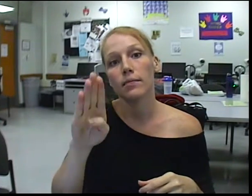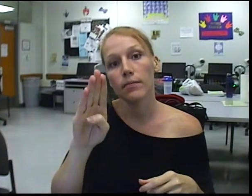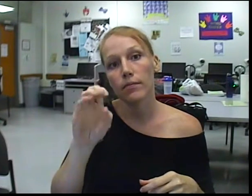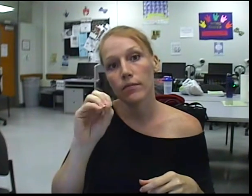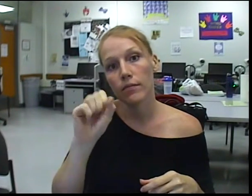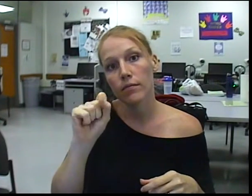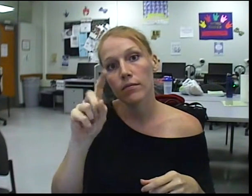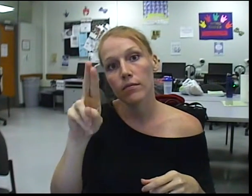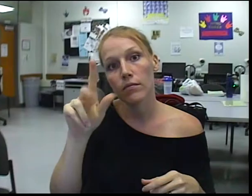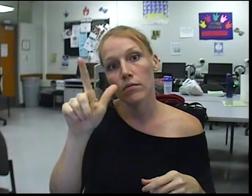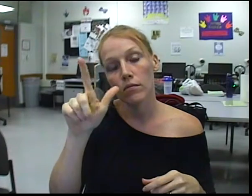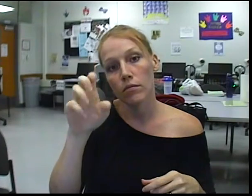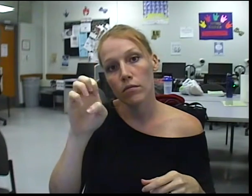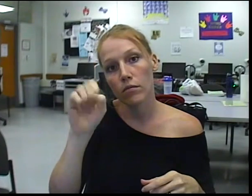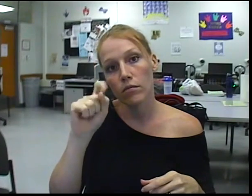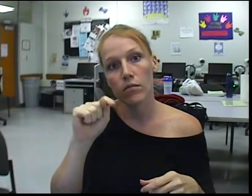Difference between absolute and relative humidity.